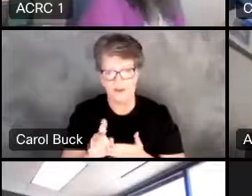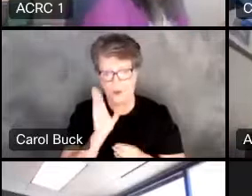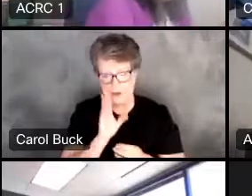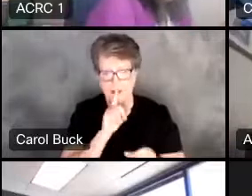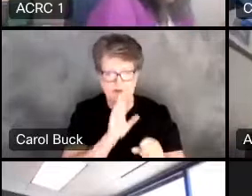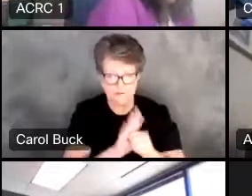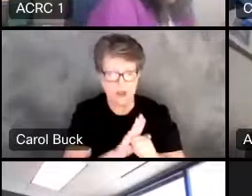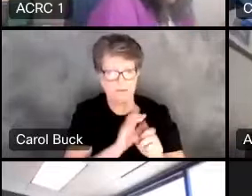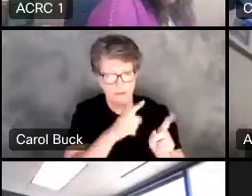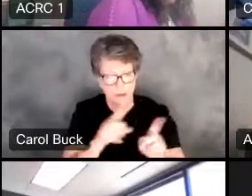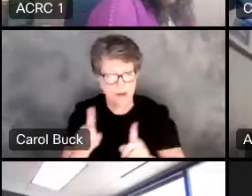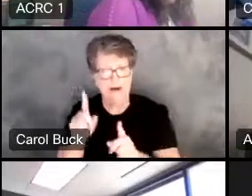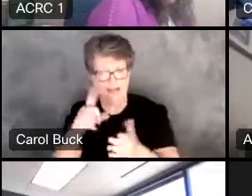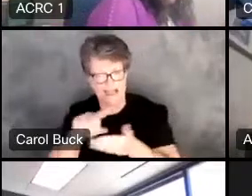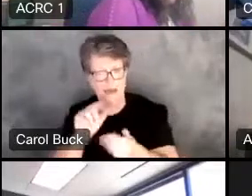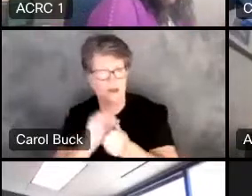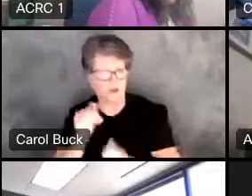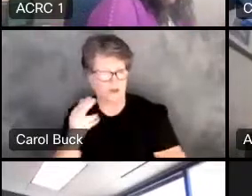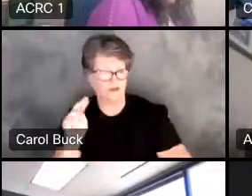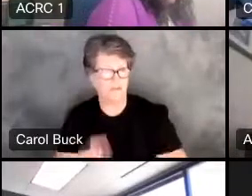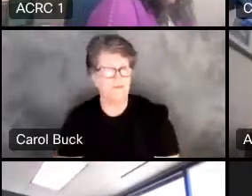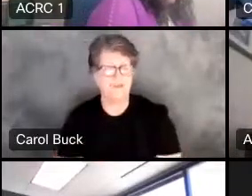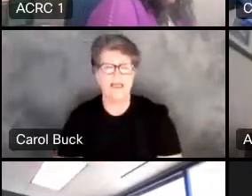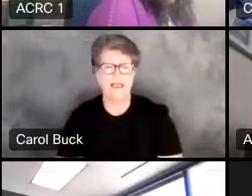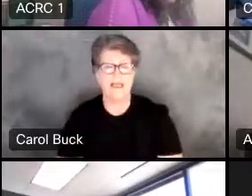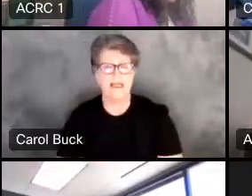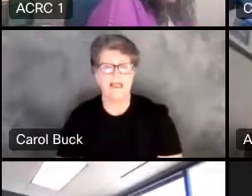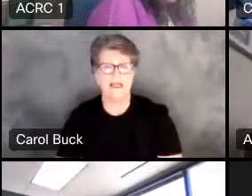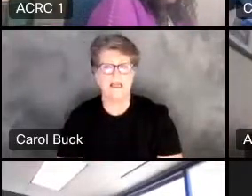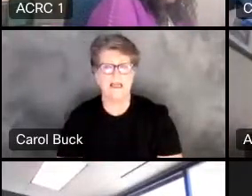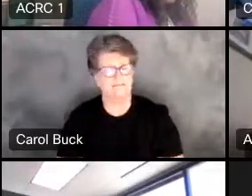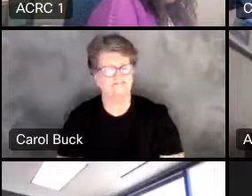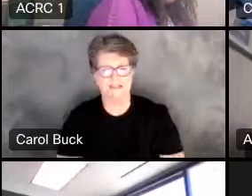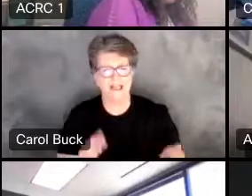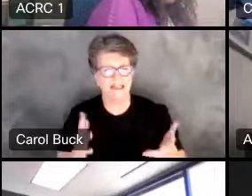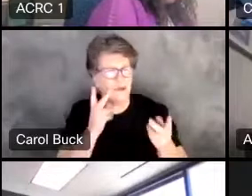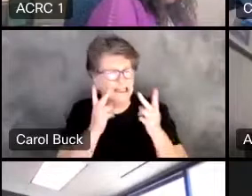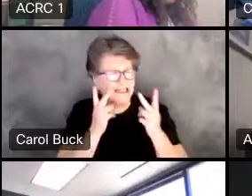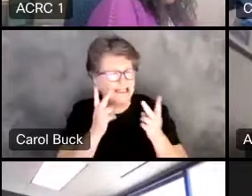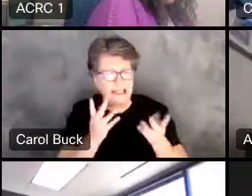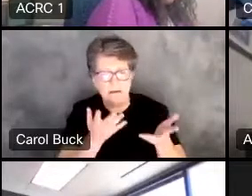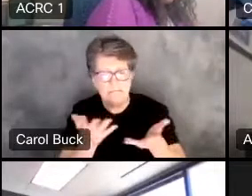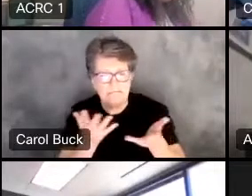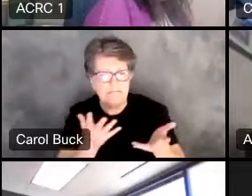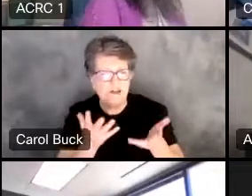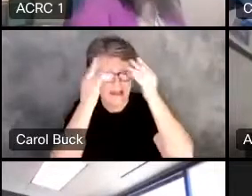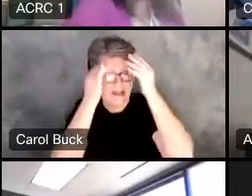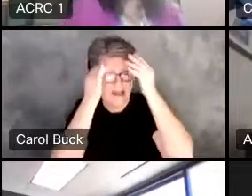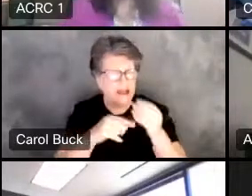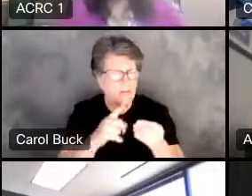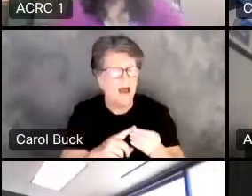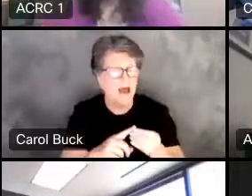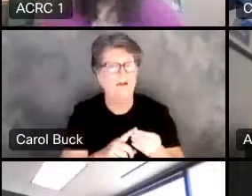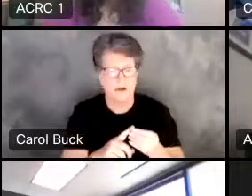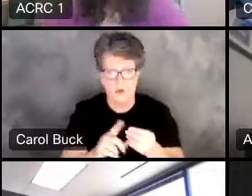confirming things up with him next week. And just want to see what people have been thinking. I know we've gotten